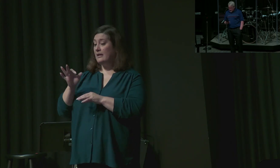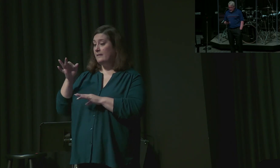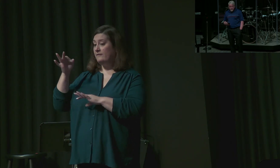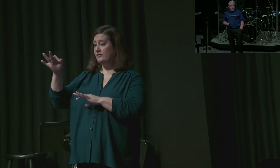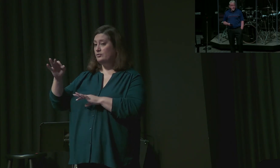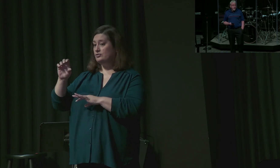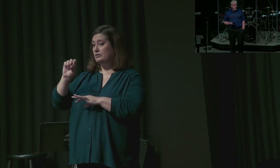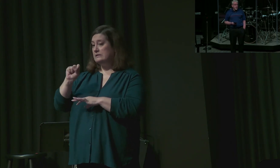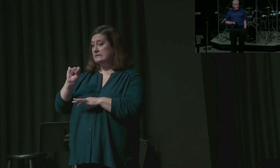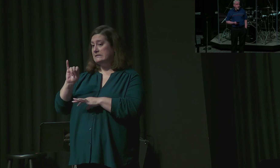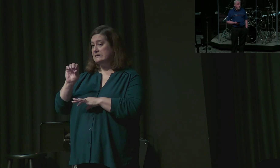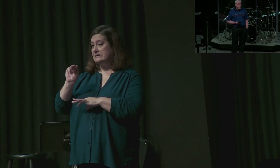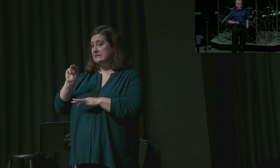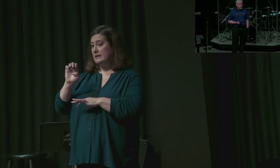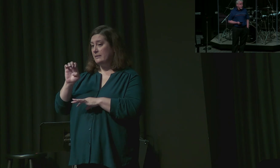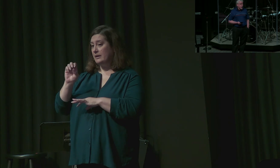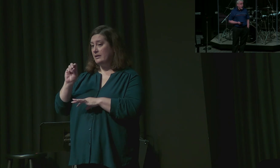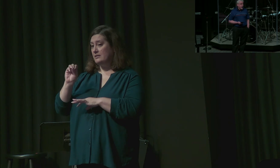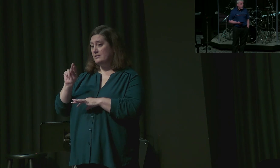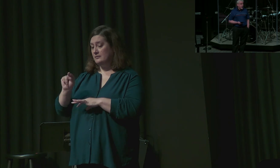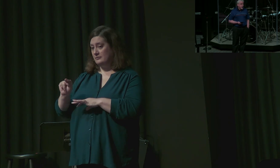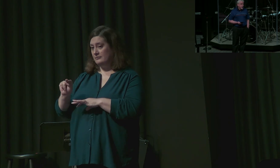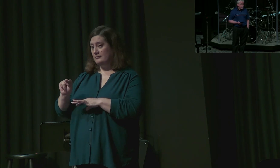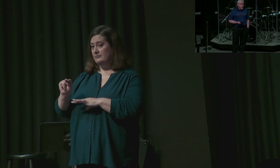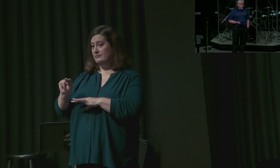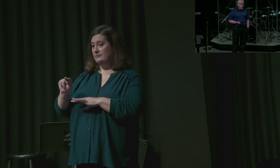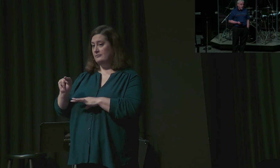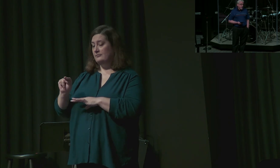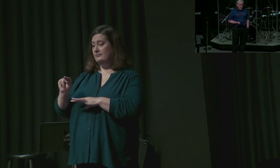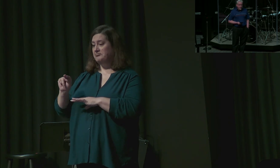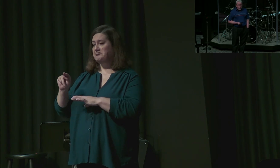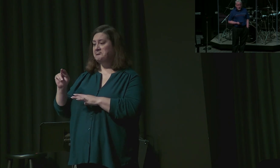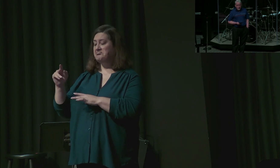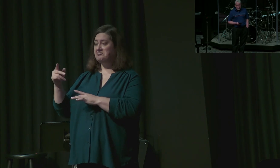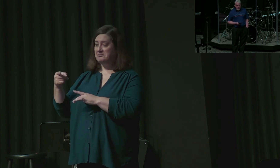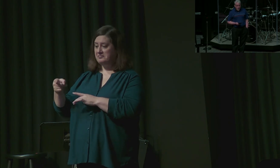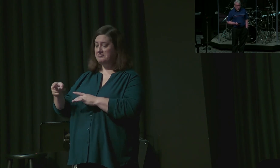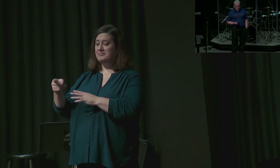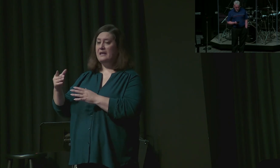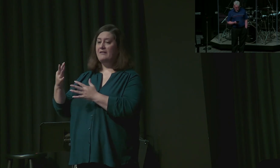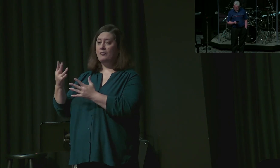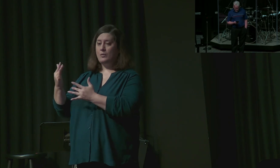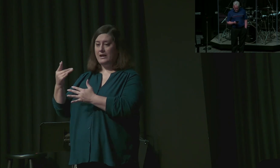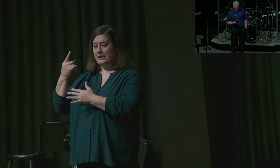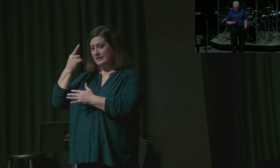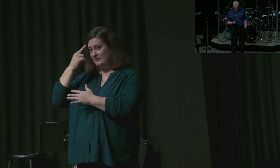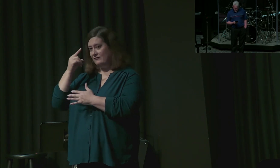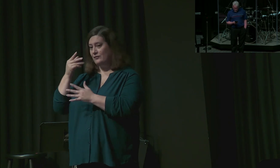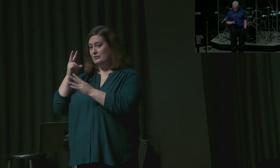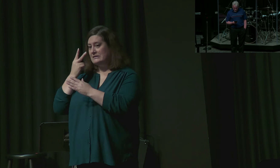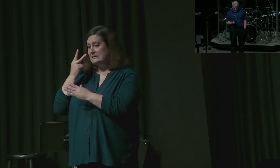waiting faith to see the boy in Bethlehem born.